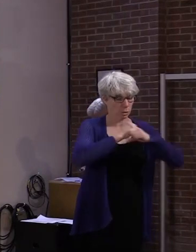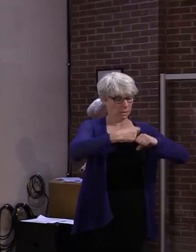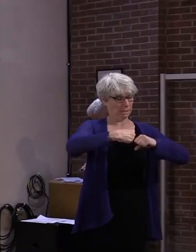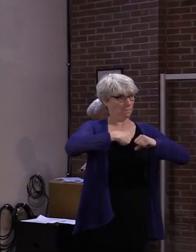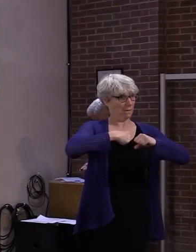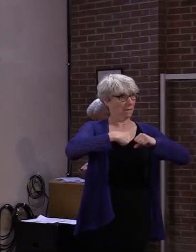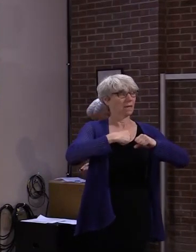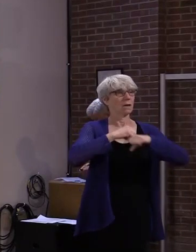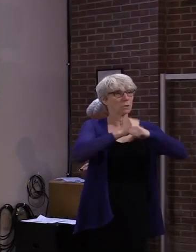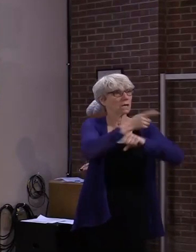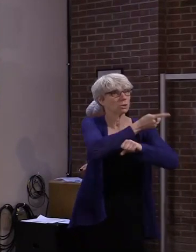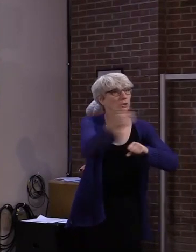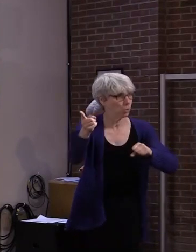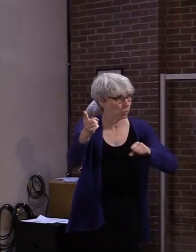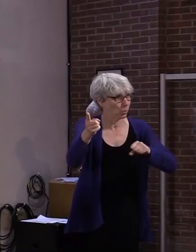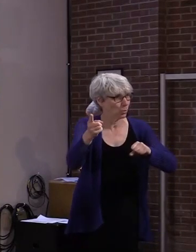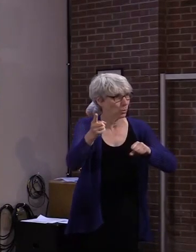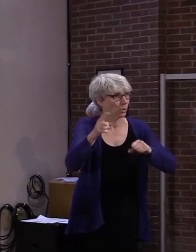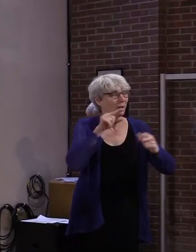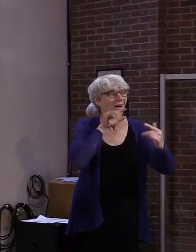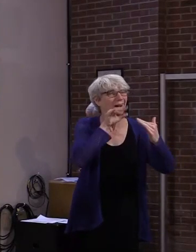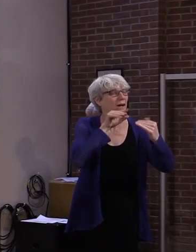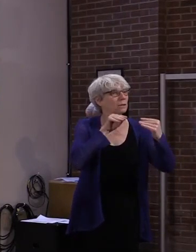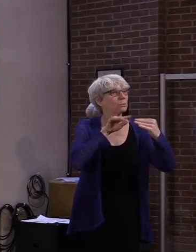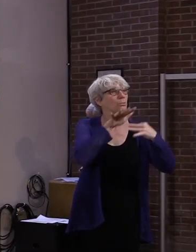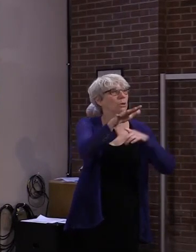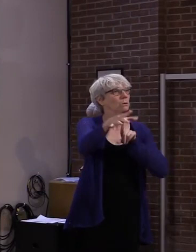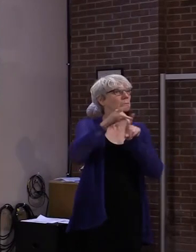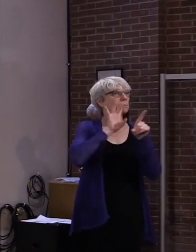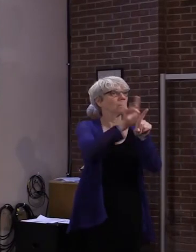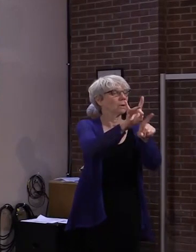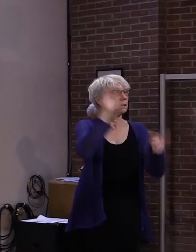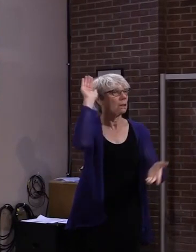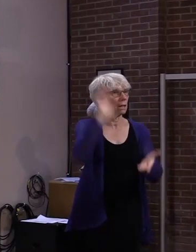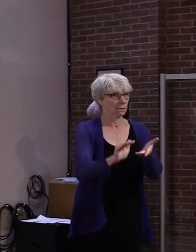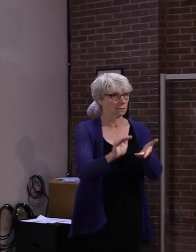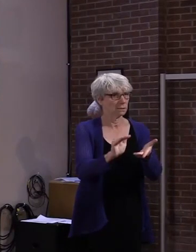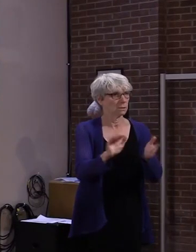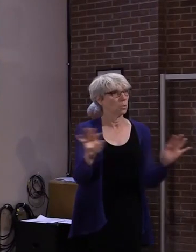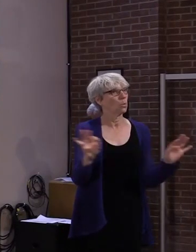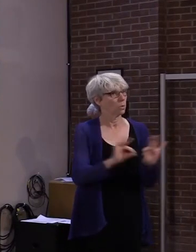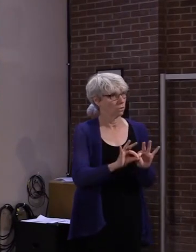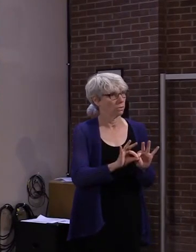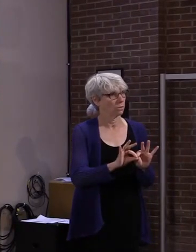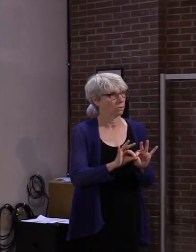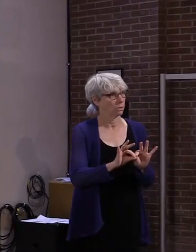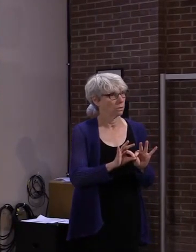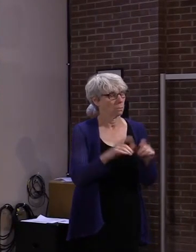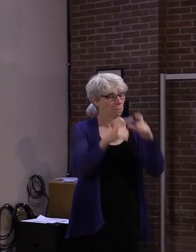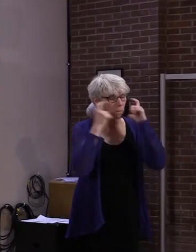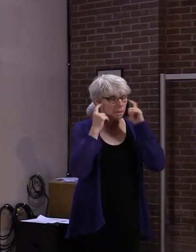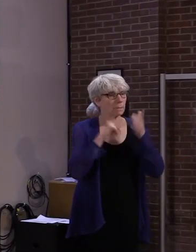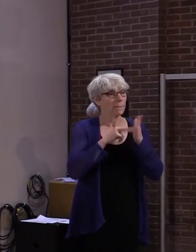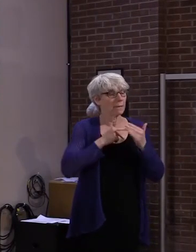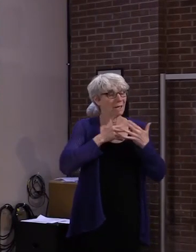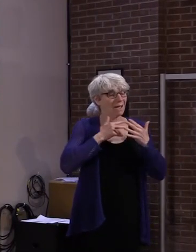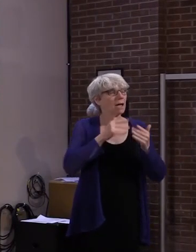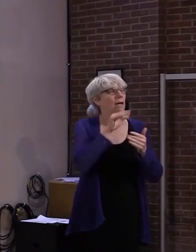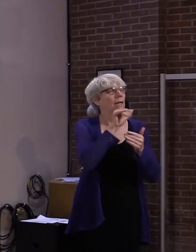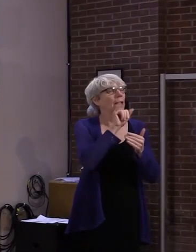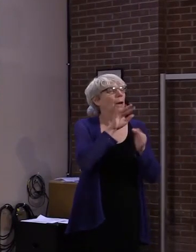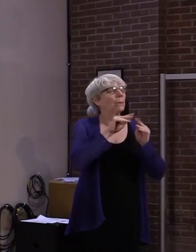you from getting or spreading covid and this current variant a mask contains your respiratory